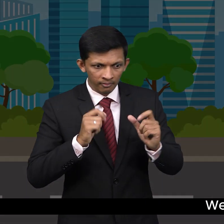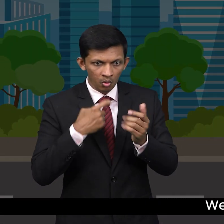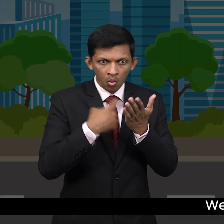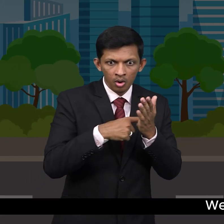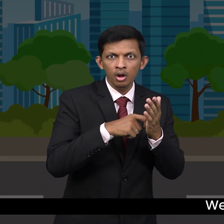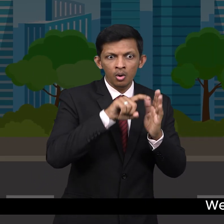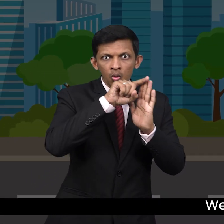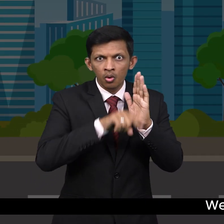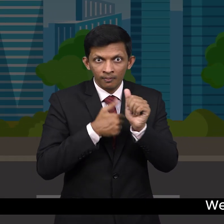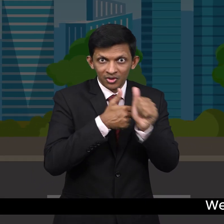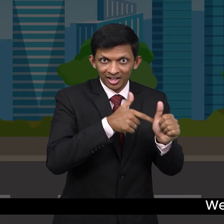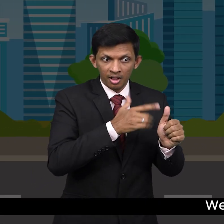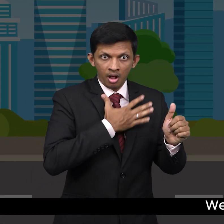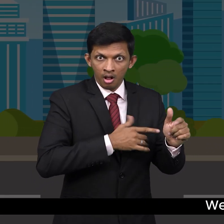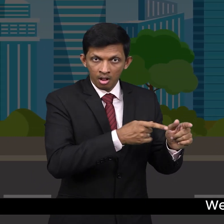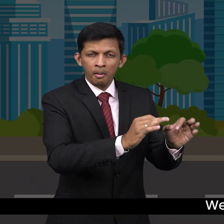Well done, children.